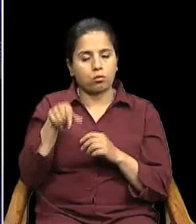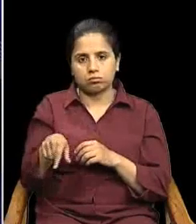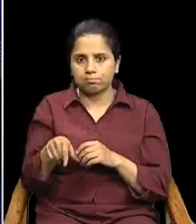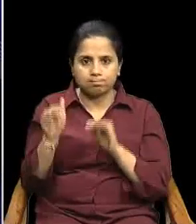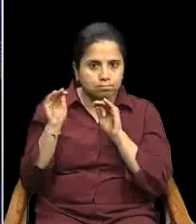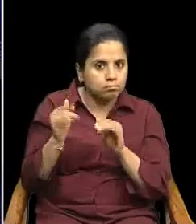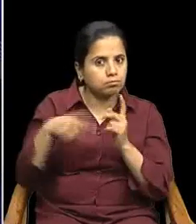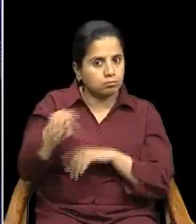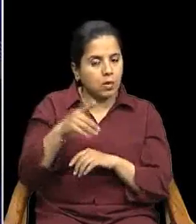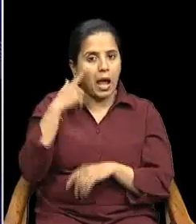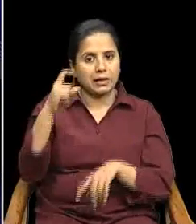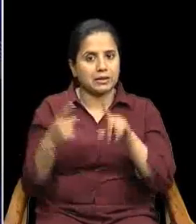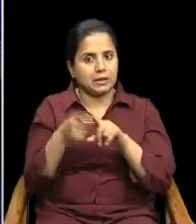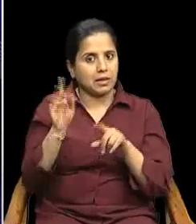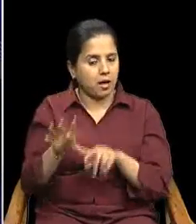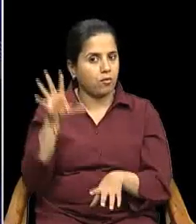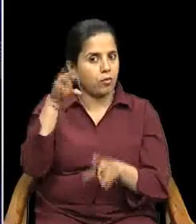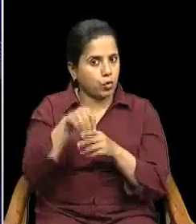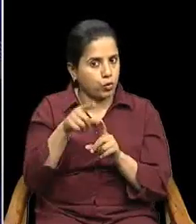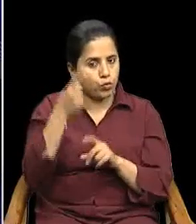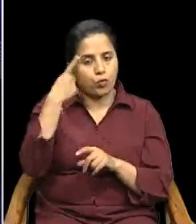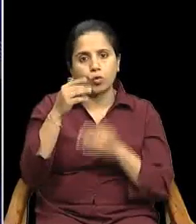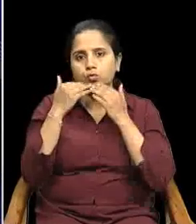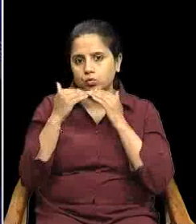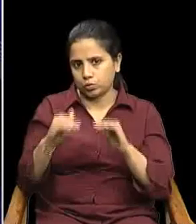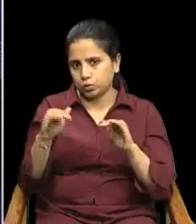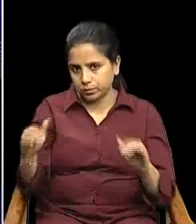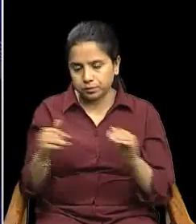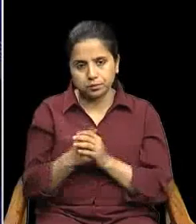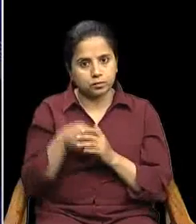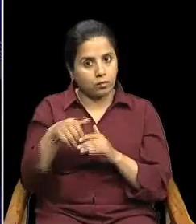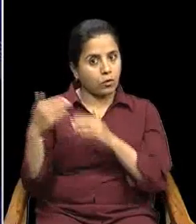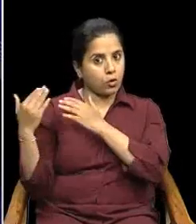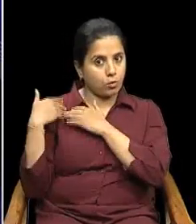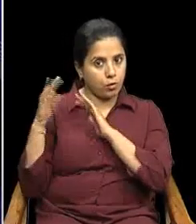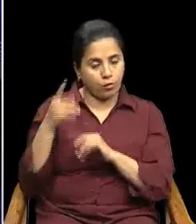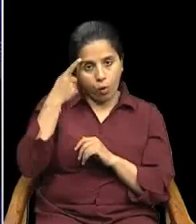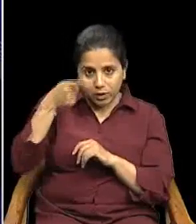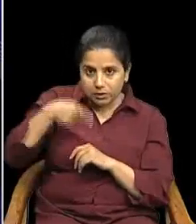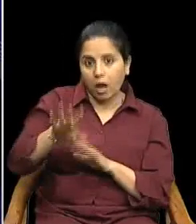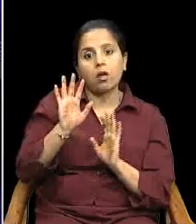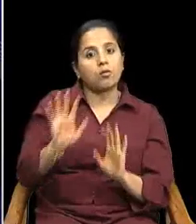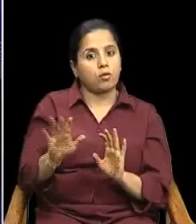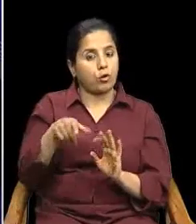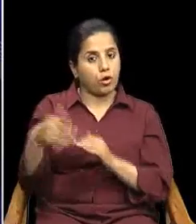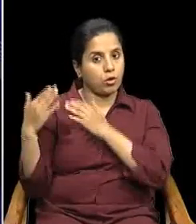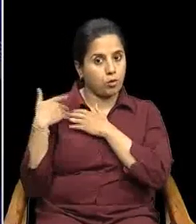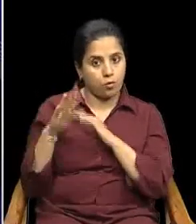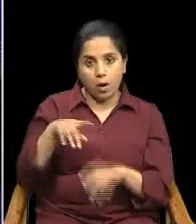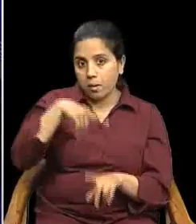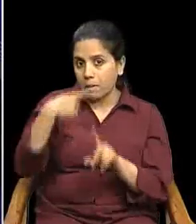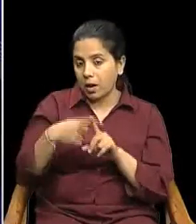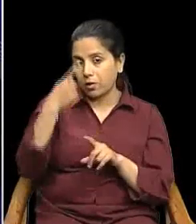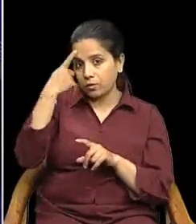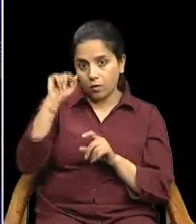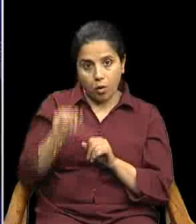of ICT for students. Responsible for themselves and responsible for